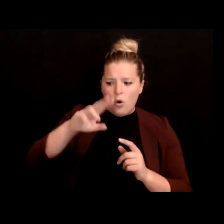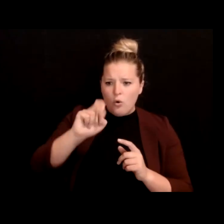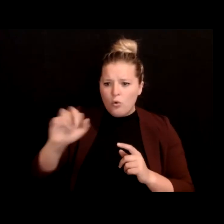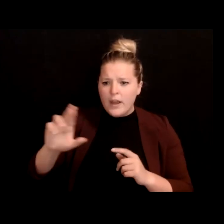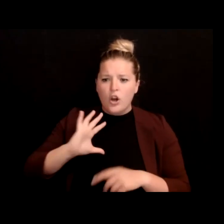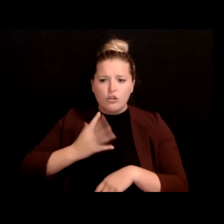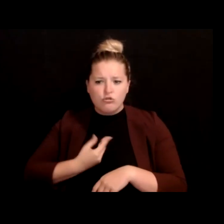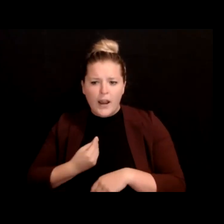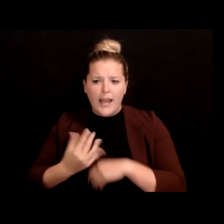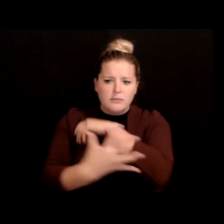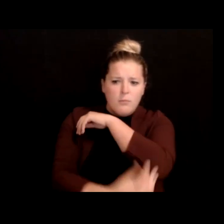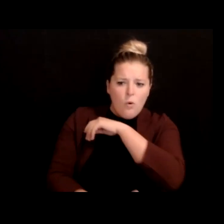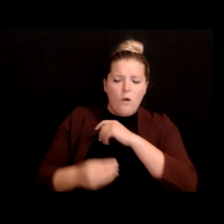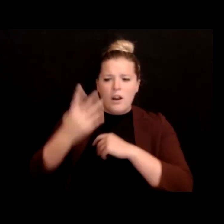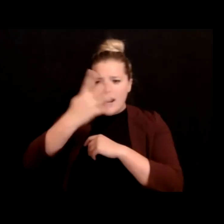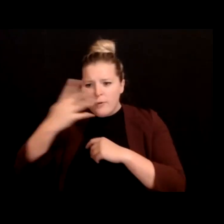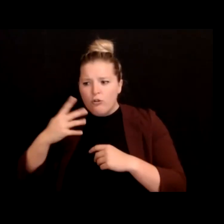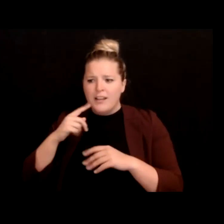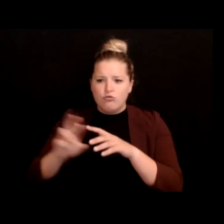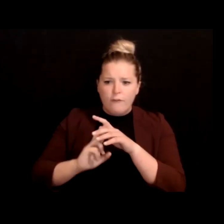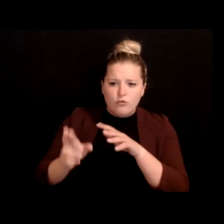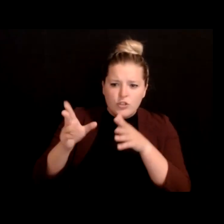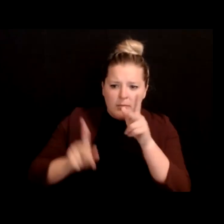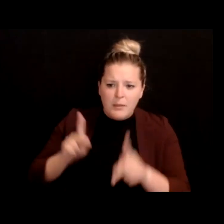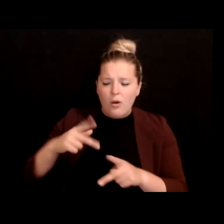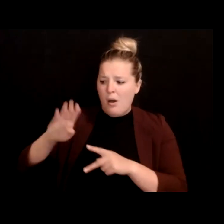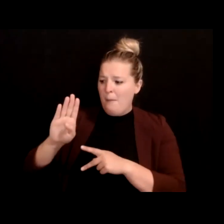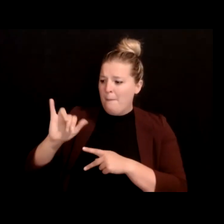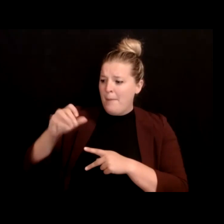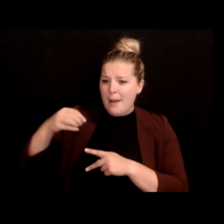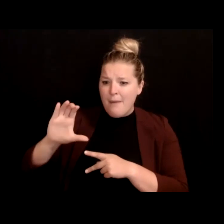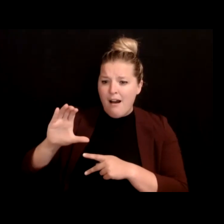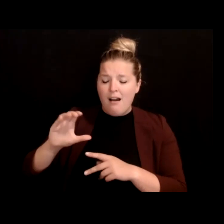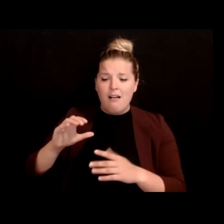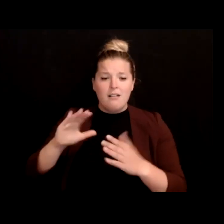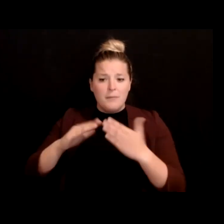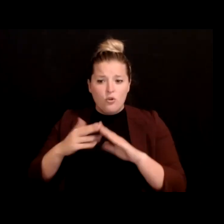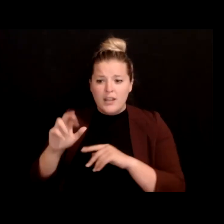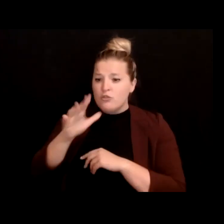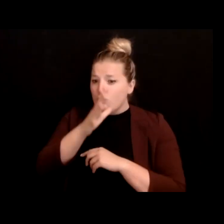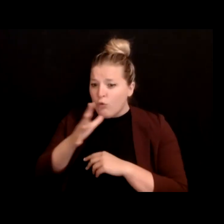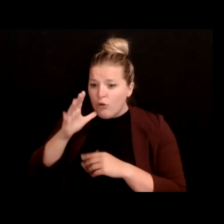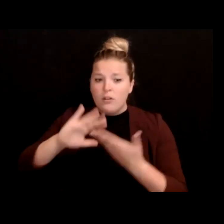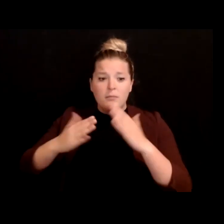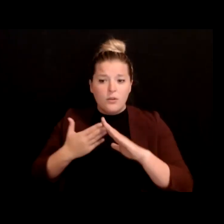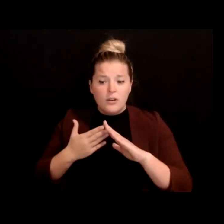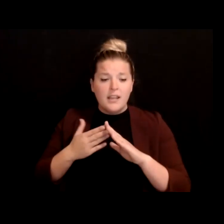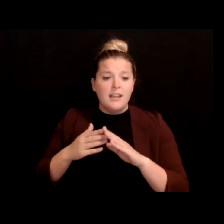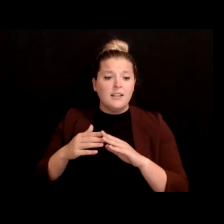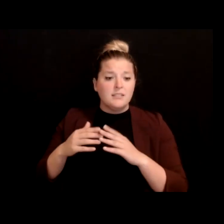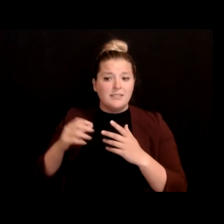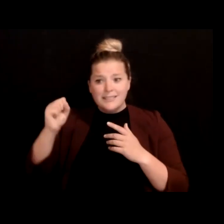impoverished, who are immigrants or refugees from BIPOC communities, in rural communities, in the global South, living